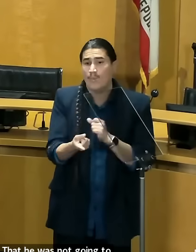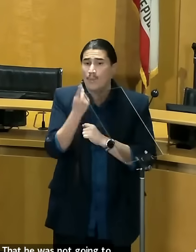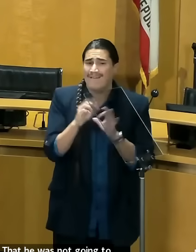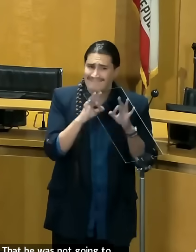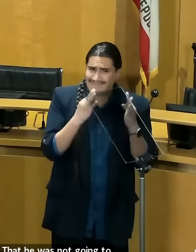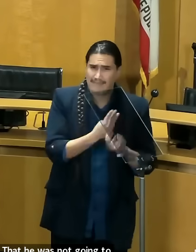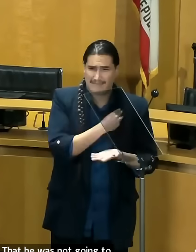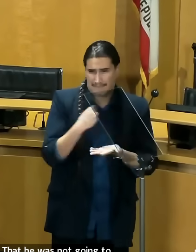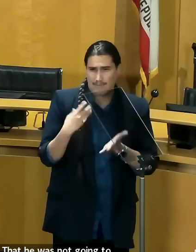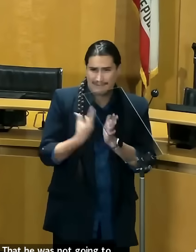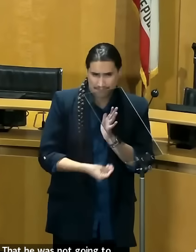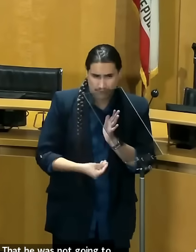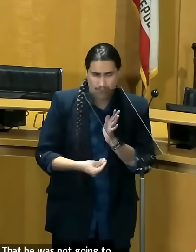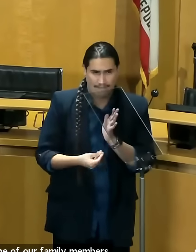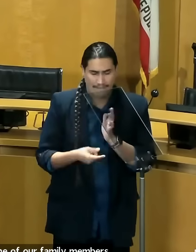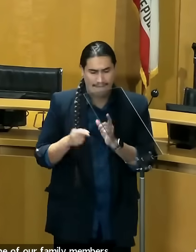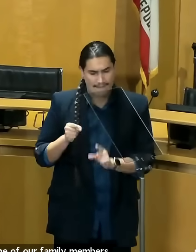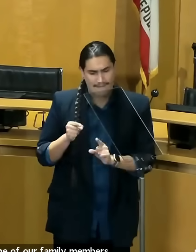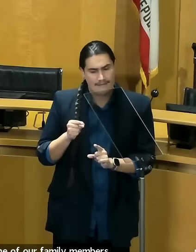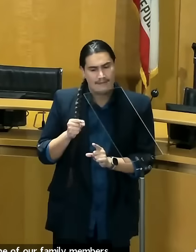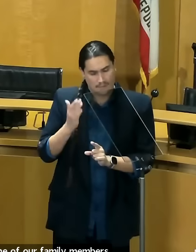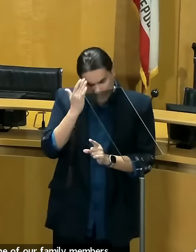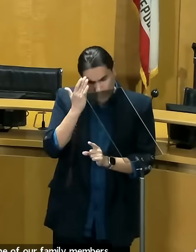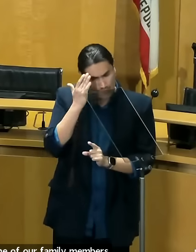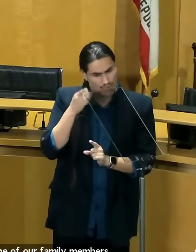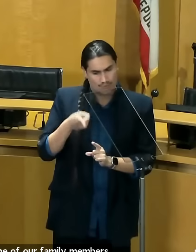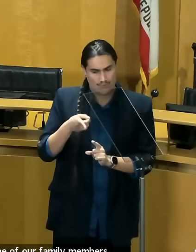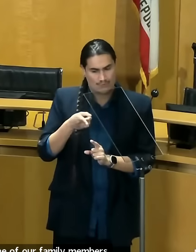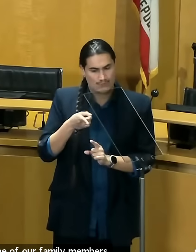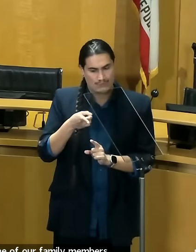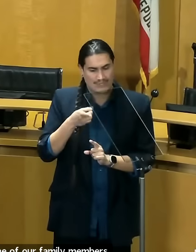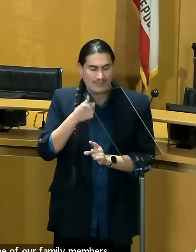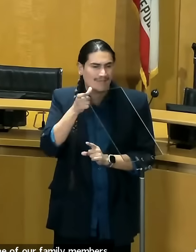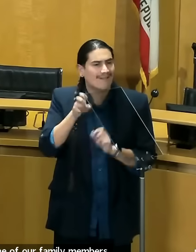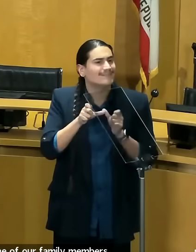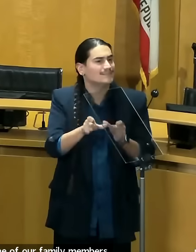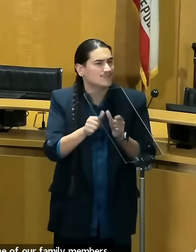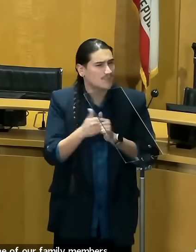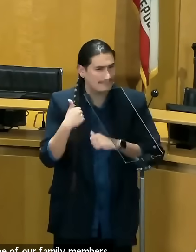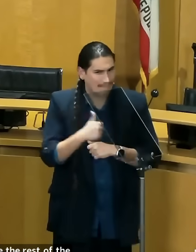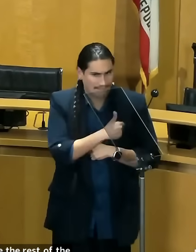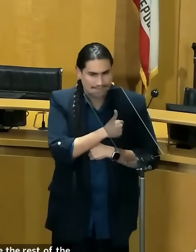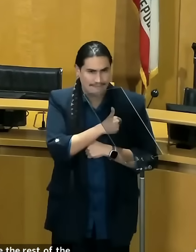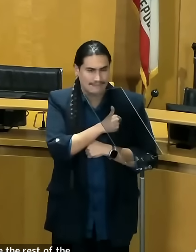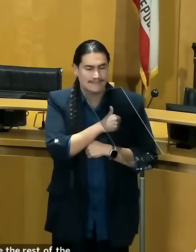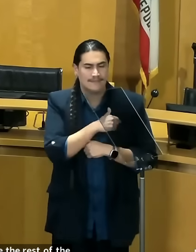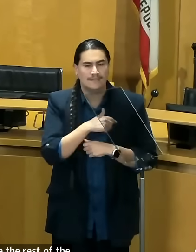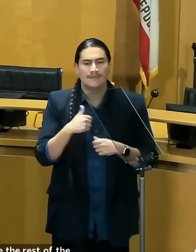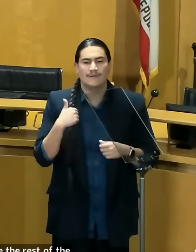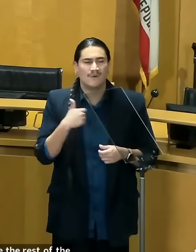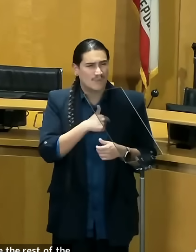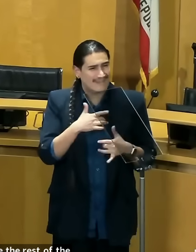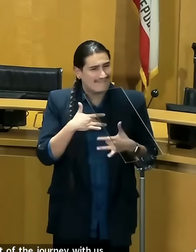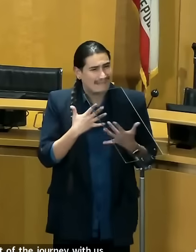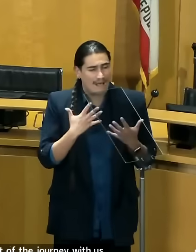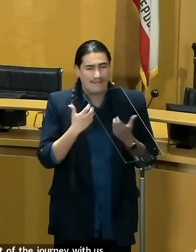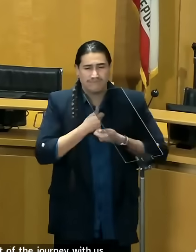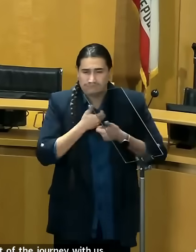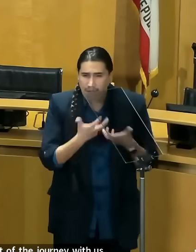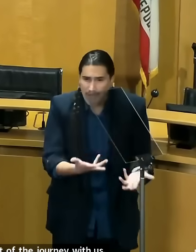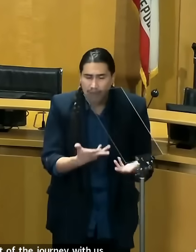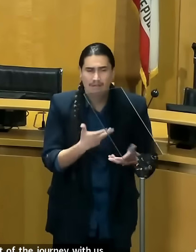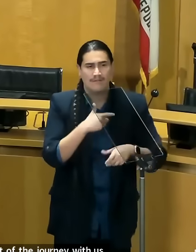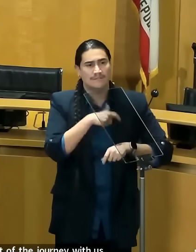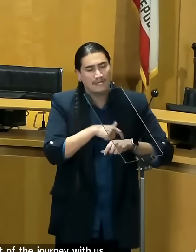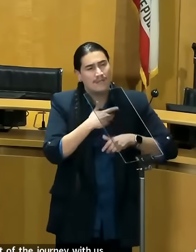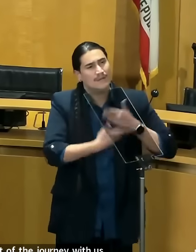family members was not going to take the rest of the journey with us. We became weary over time, as